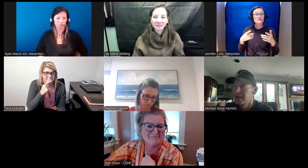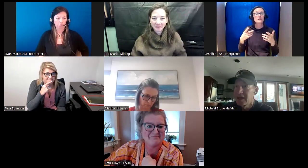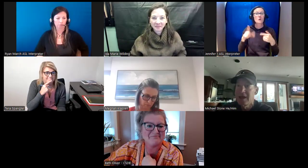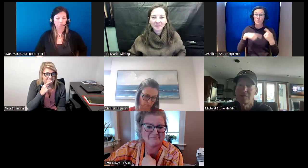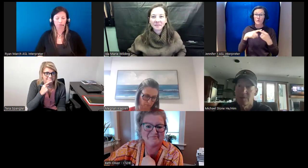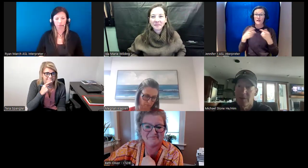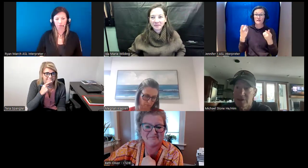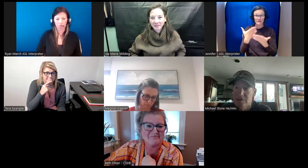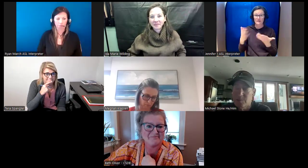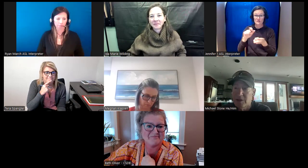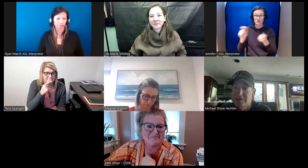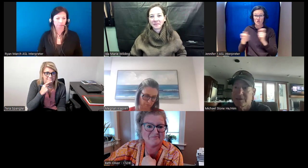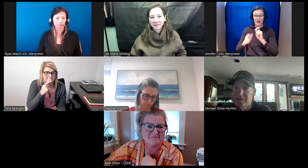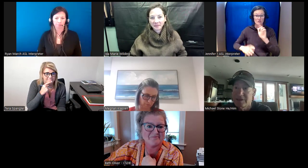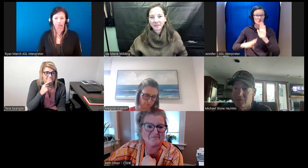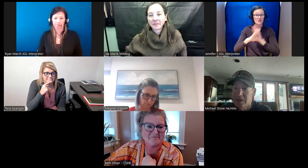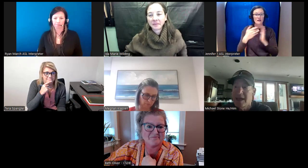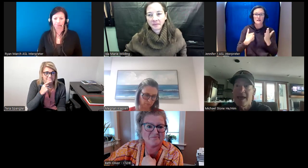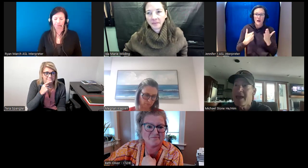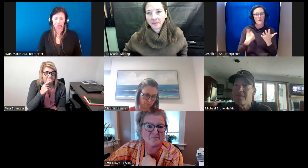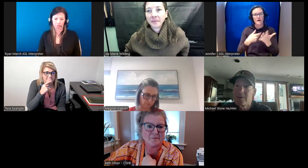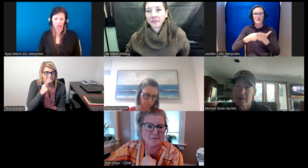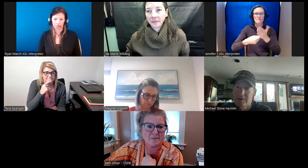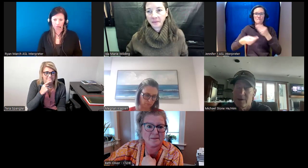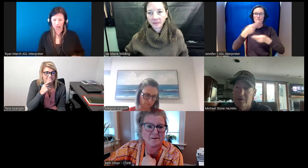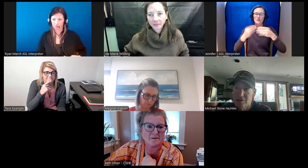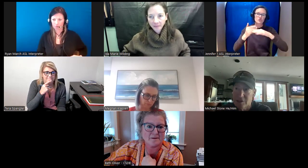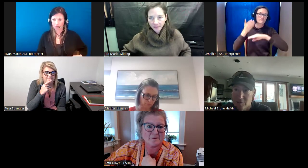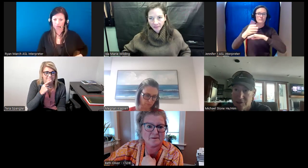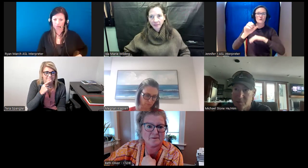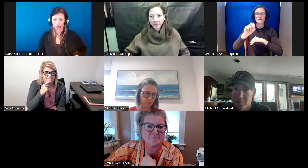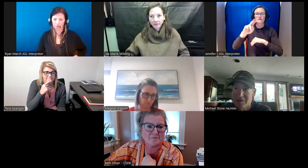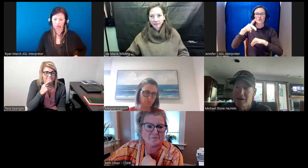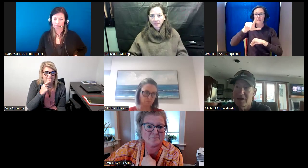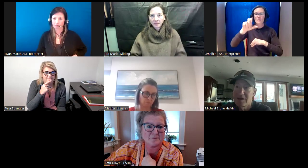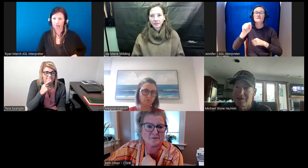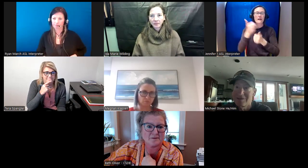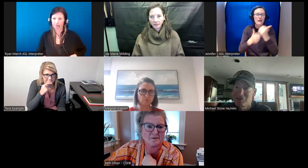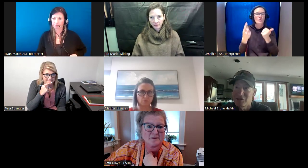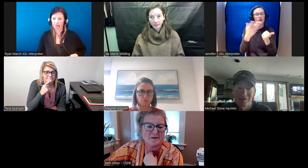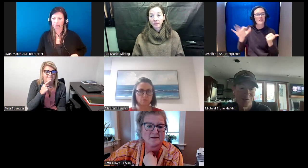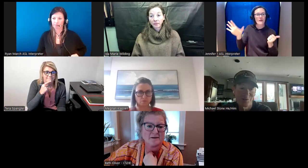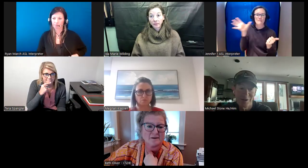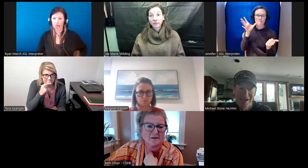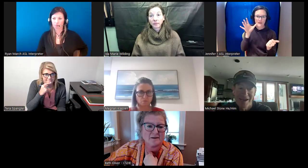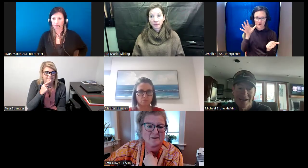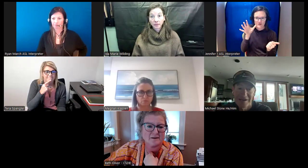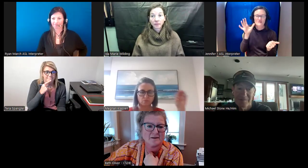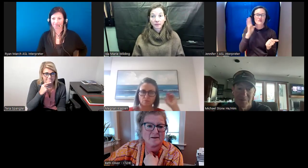around, and there's a budget surplus and everything, everybody and their mothers are going to be trying